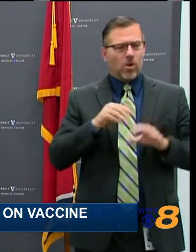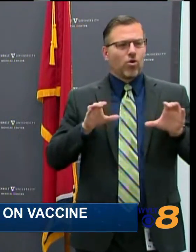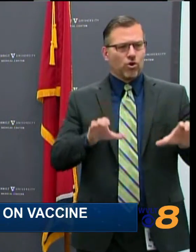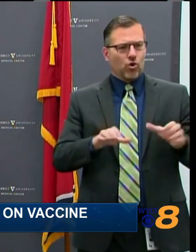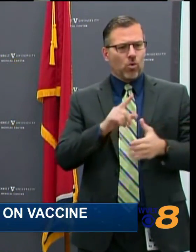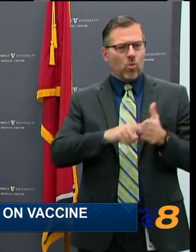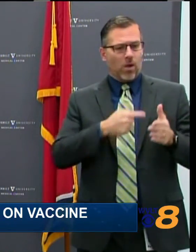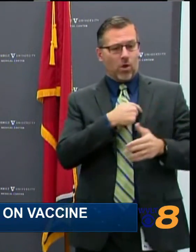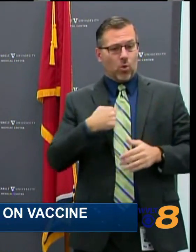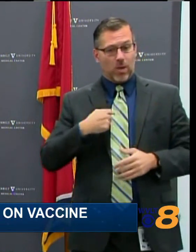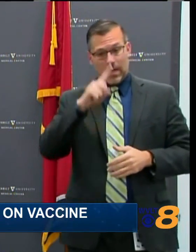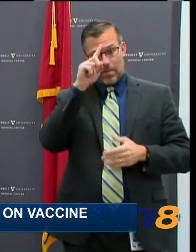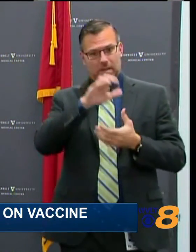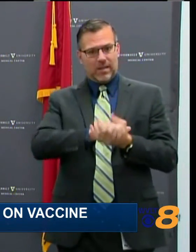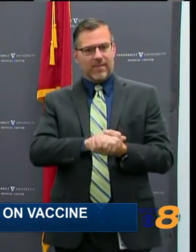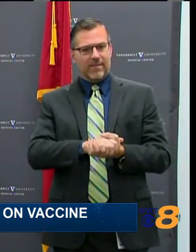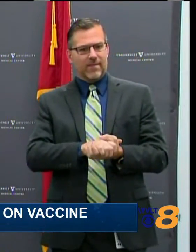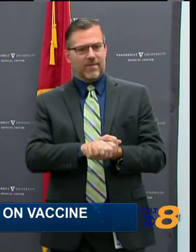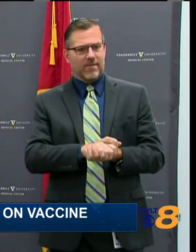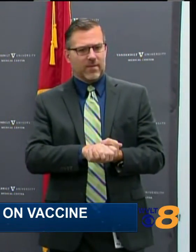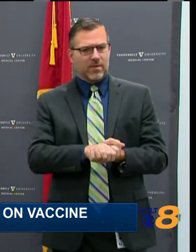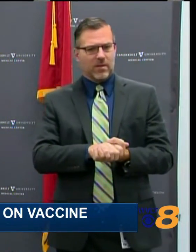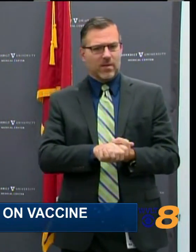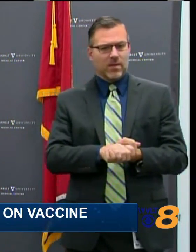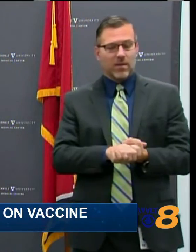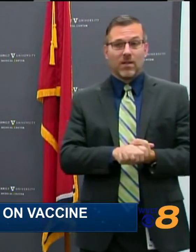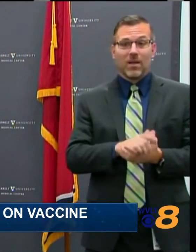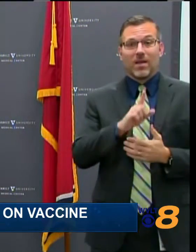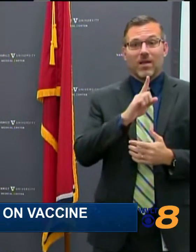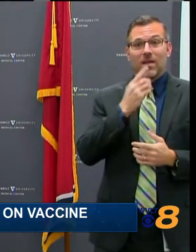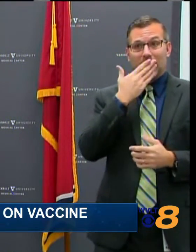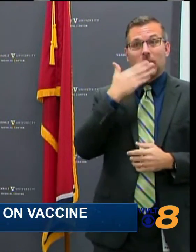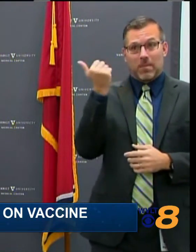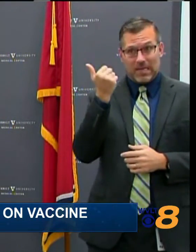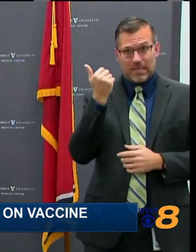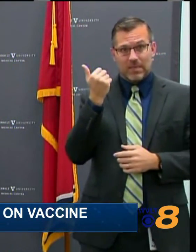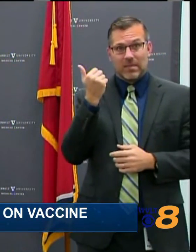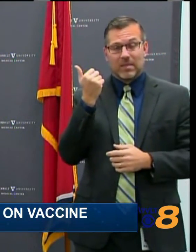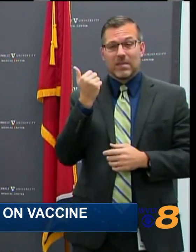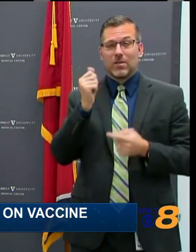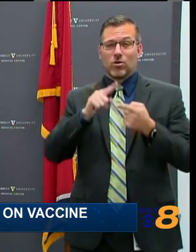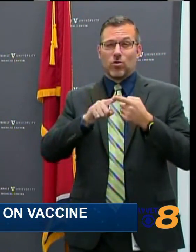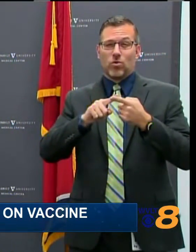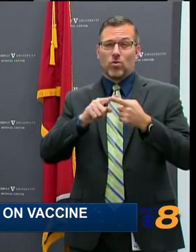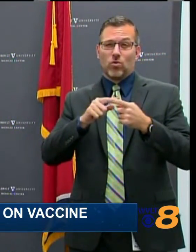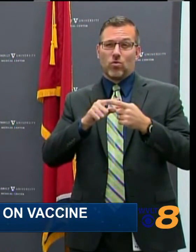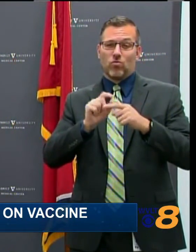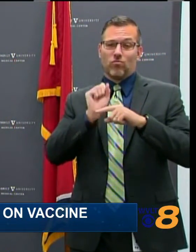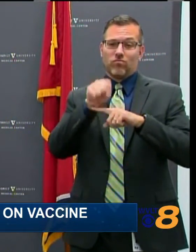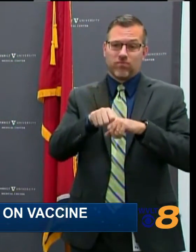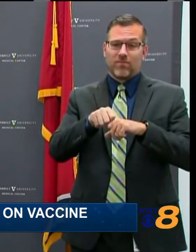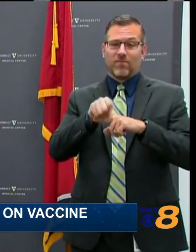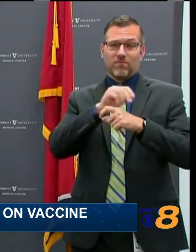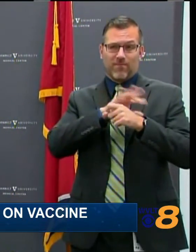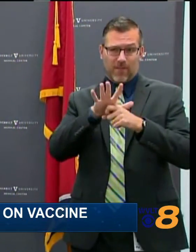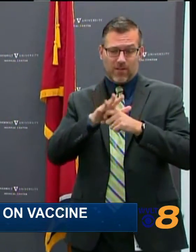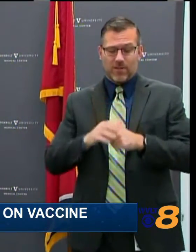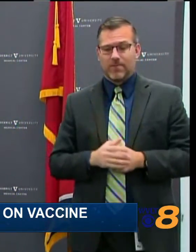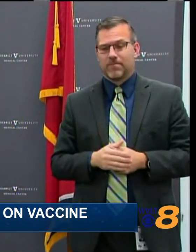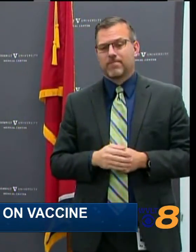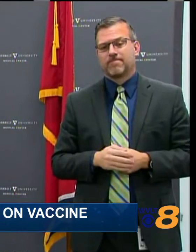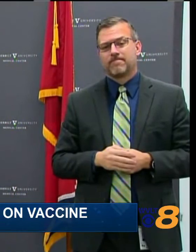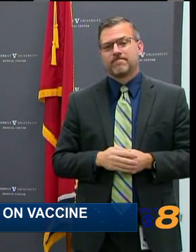we believe to be the very best at fighting this virus. We also believe that